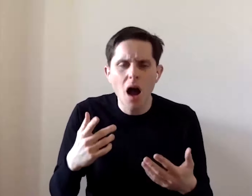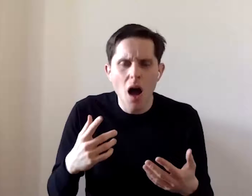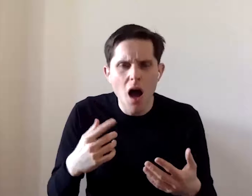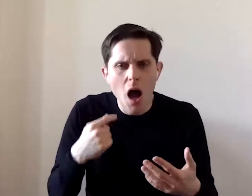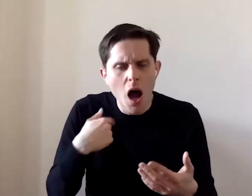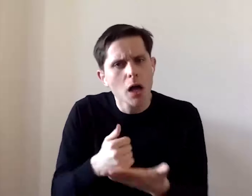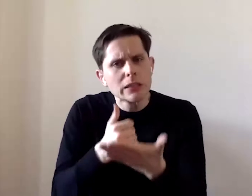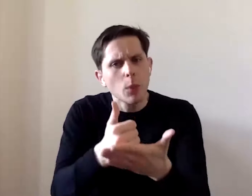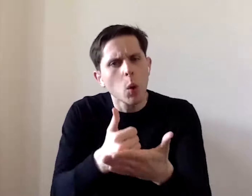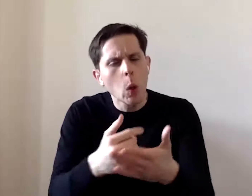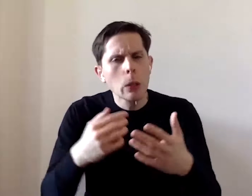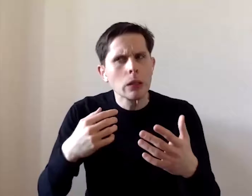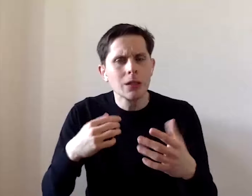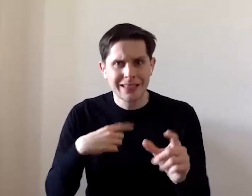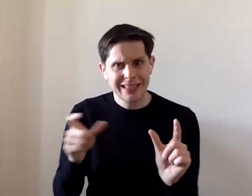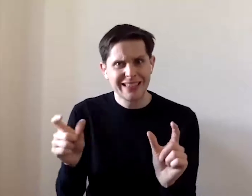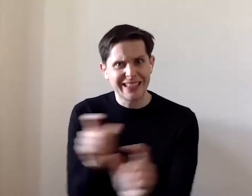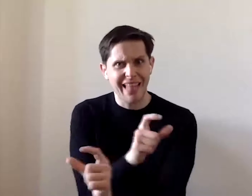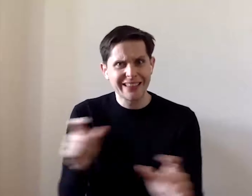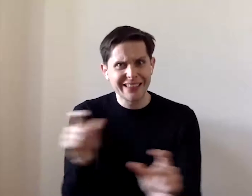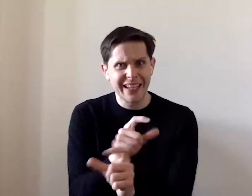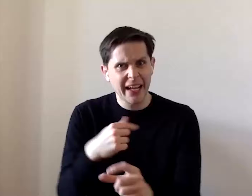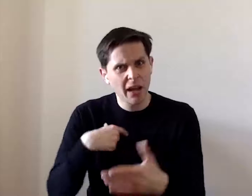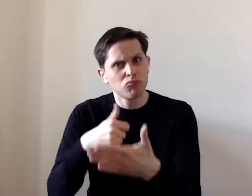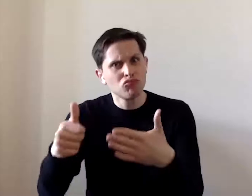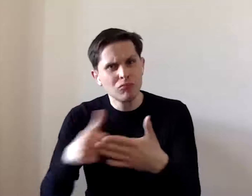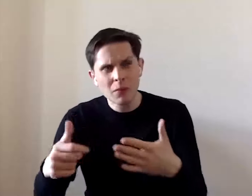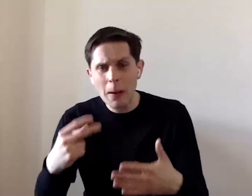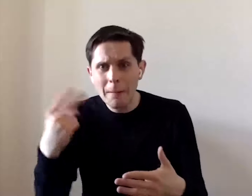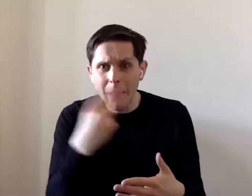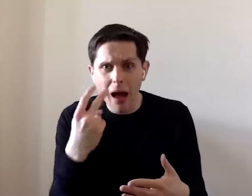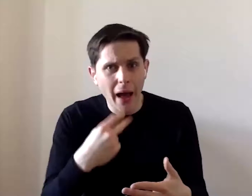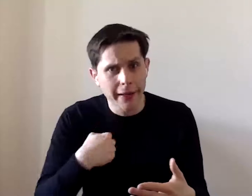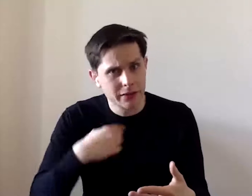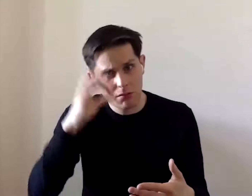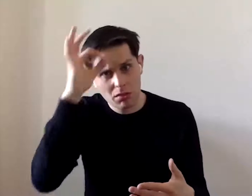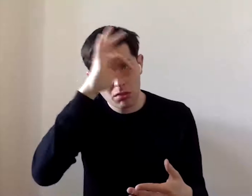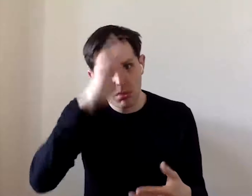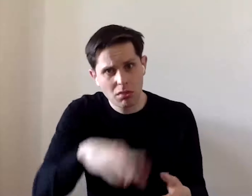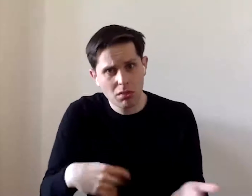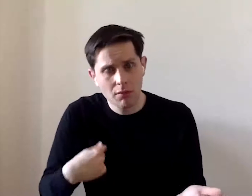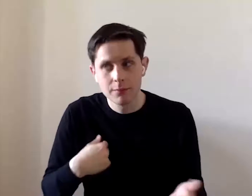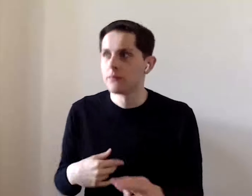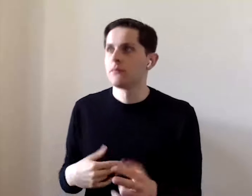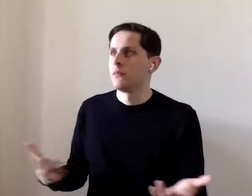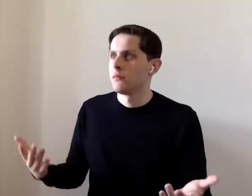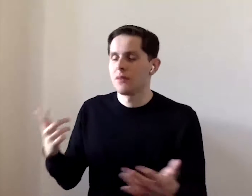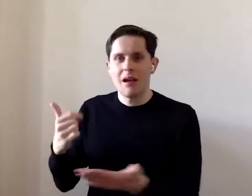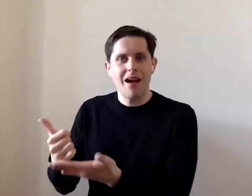the first time I met him, openly said, oh yeah, I'm more used to dealing with dyslexic students. I don't really know